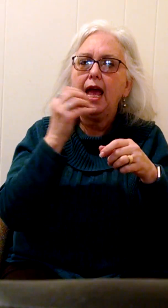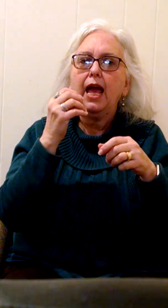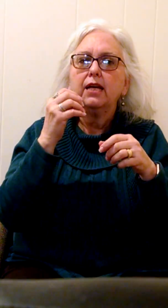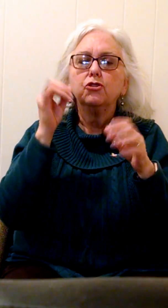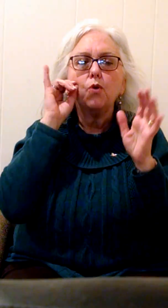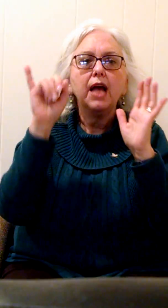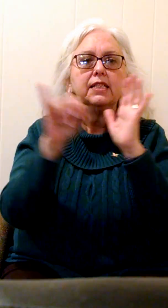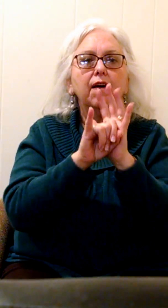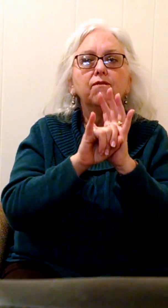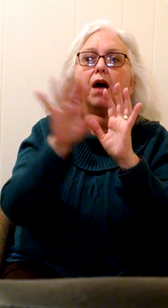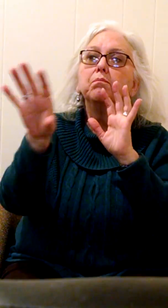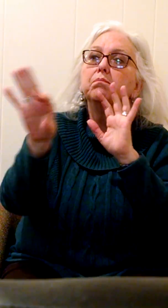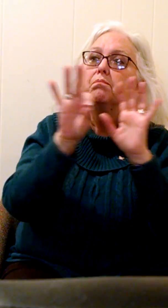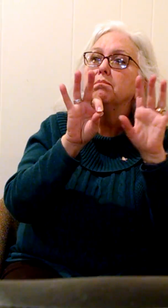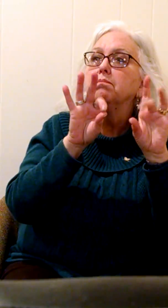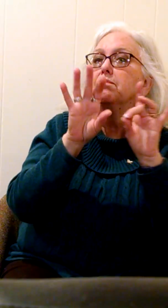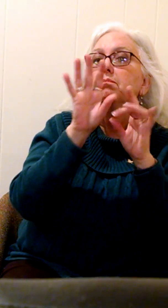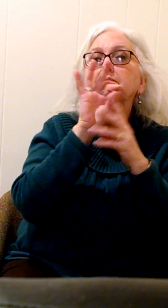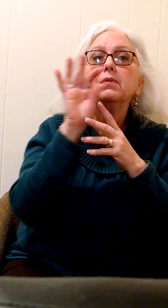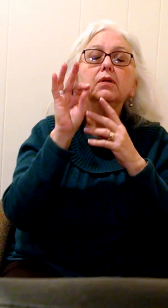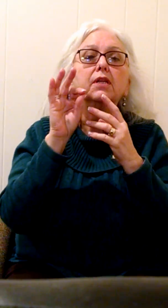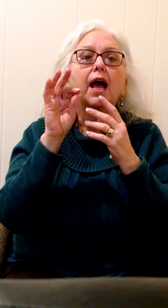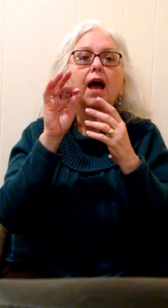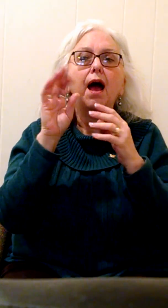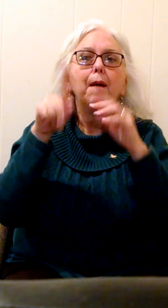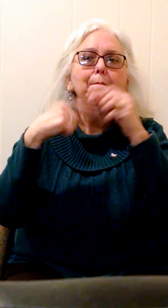choice regarding supervision requirements.